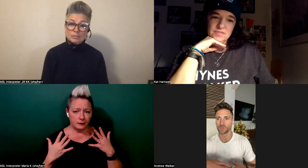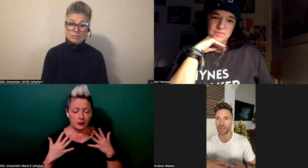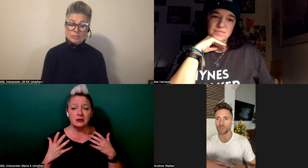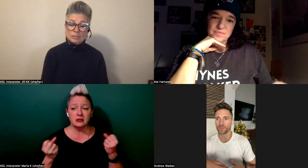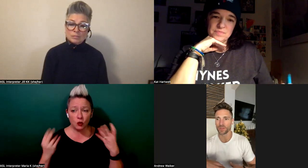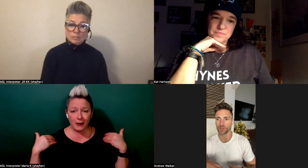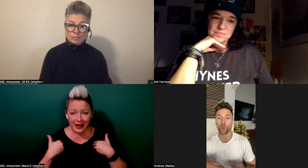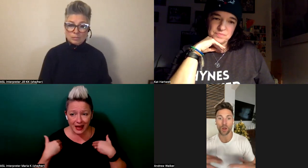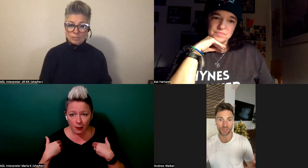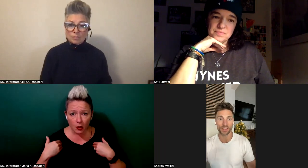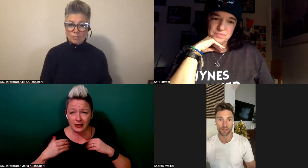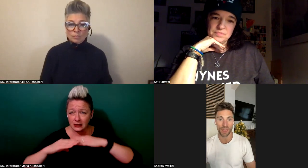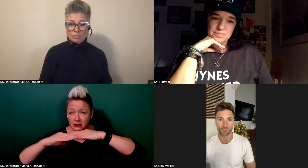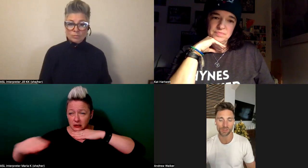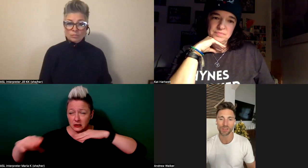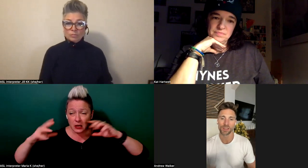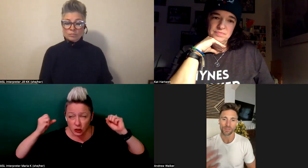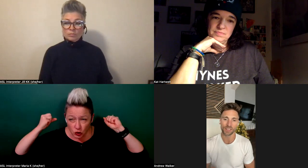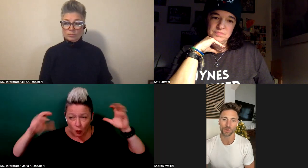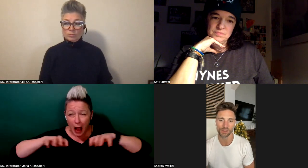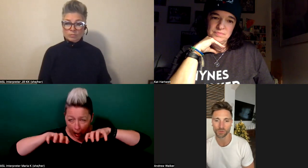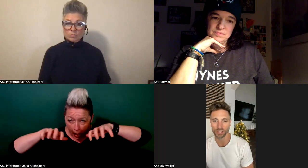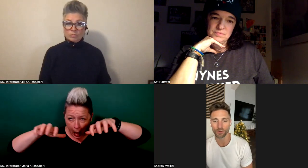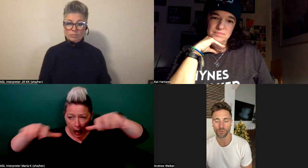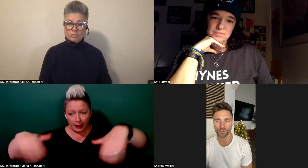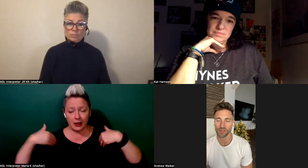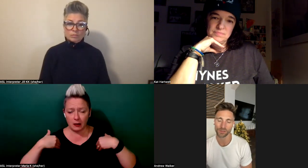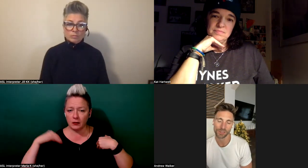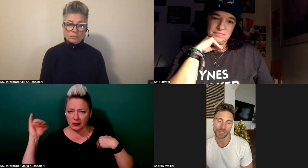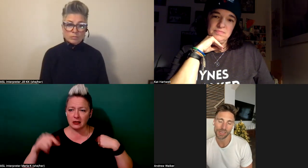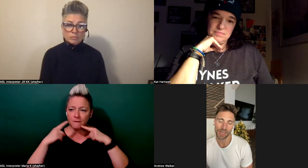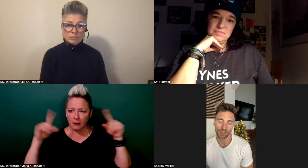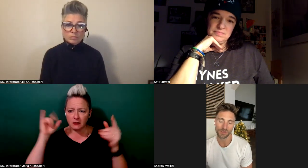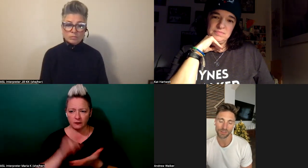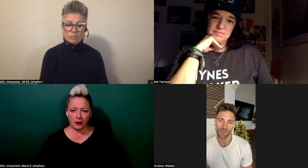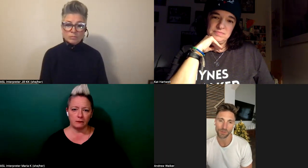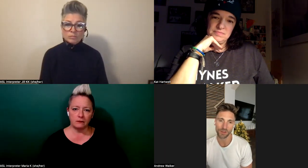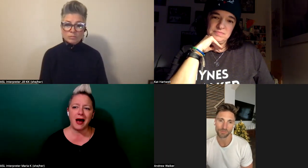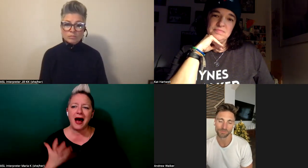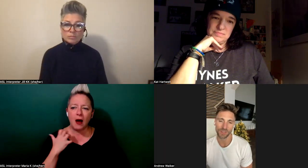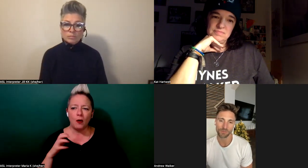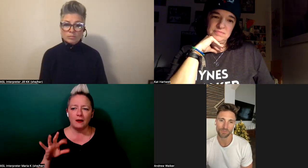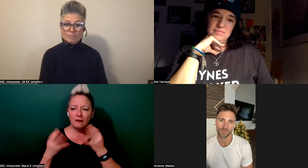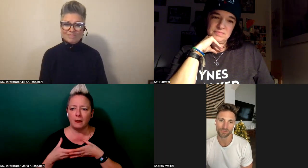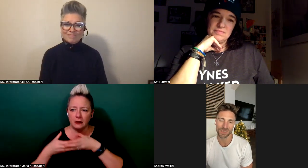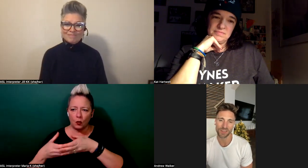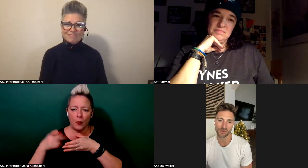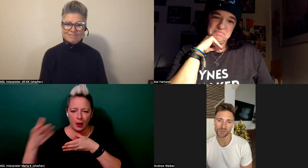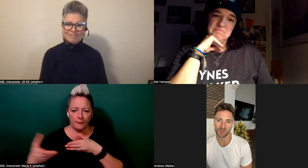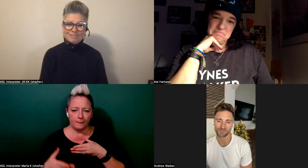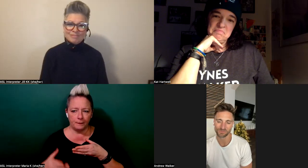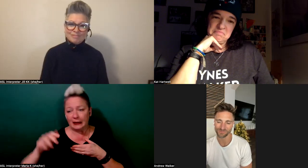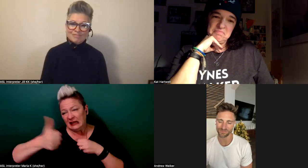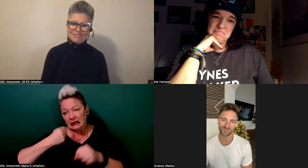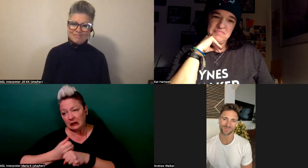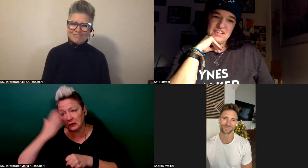and the quantity of animals. That's what it's really known for. So I'd love to take the family there in 10 years or